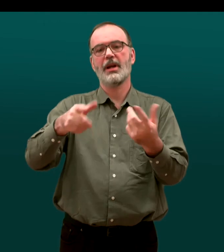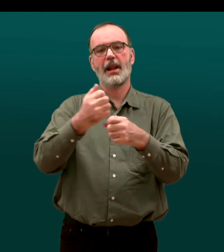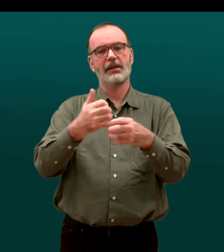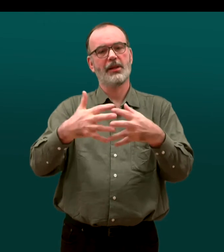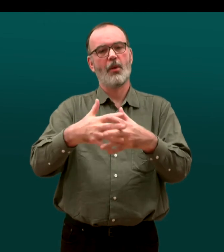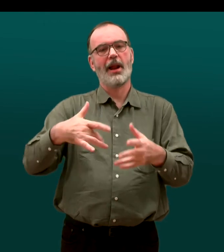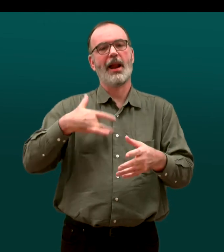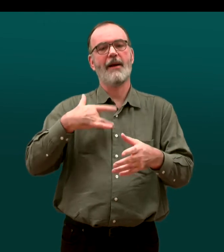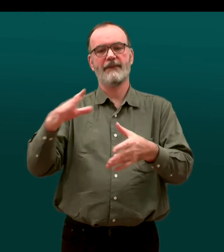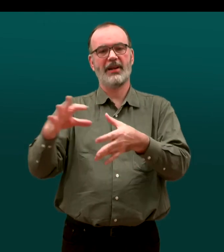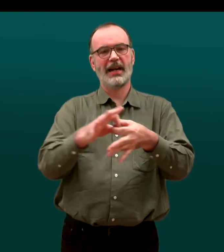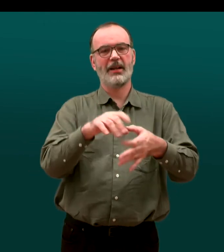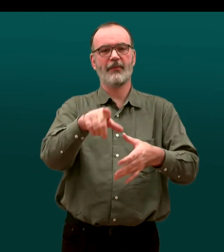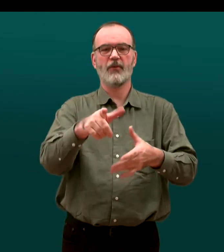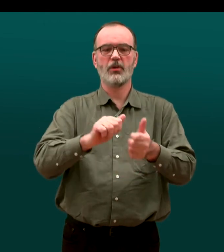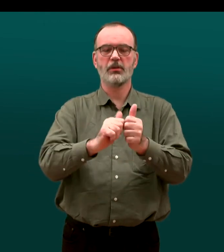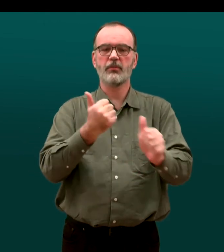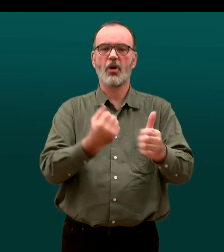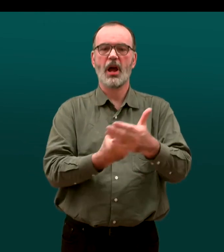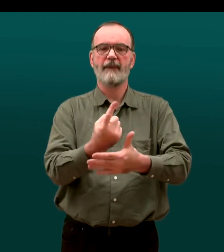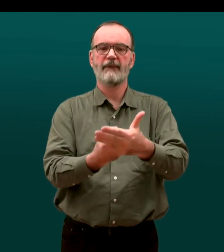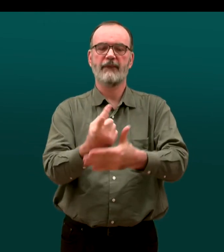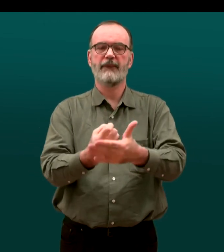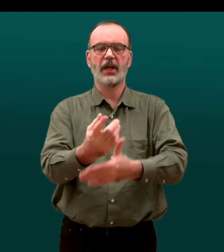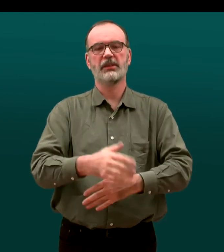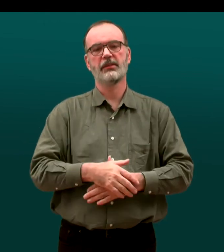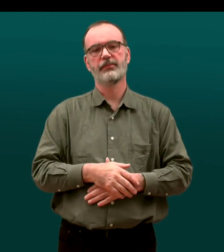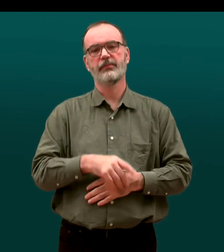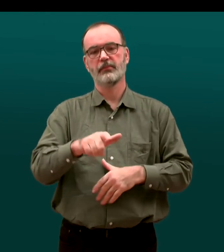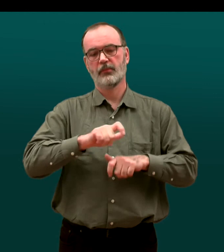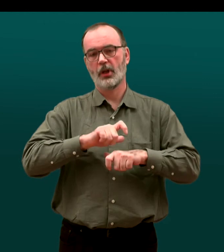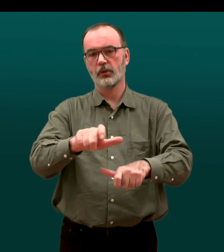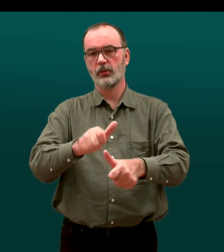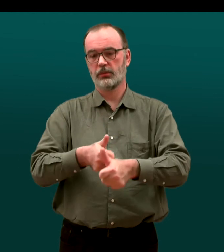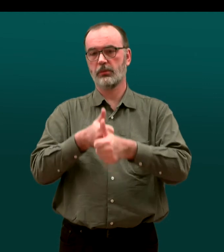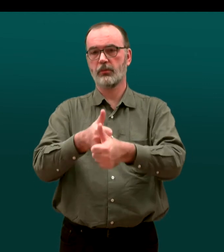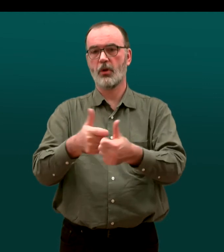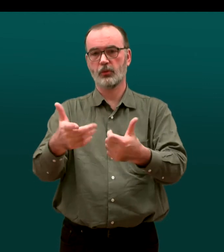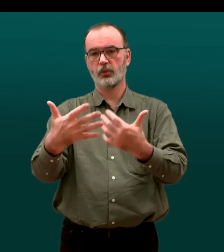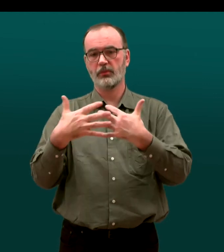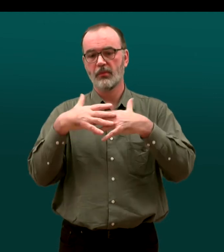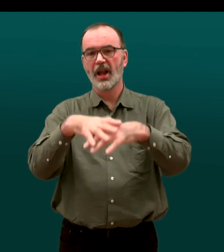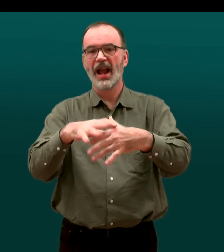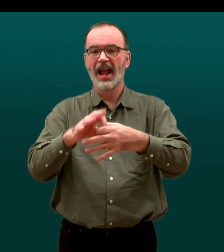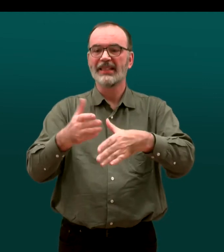Life operated sporting events. Continue to support interactive